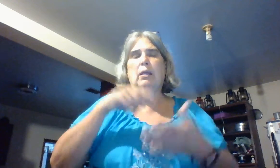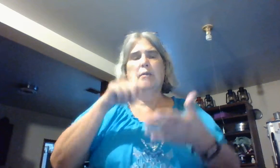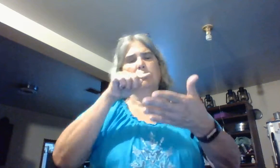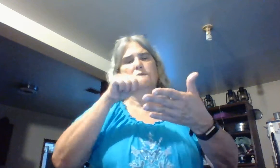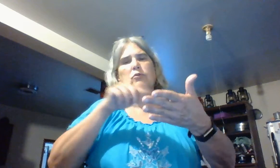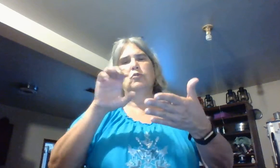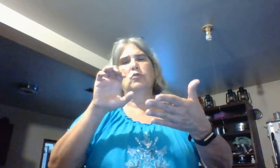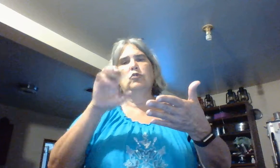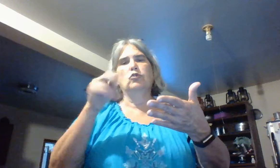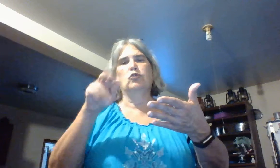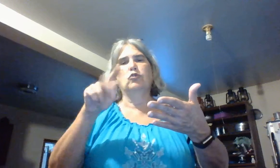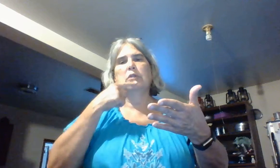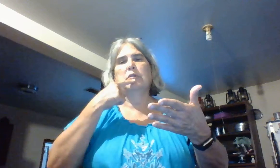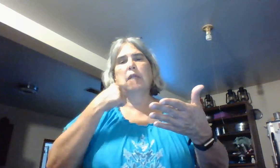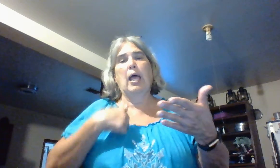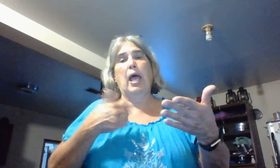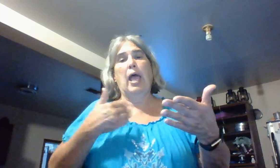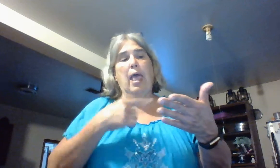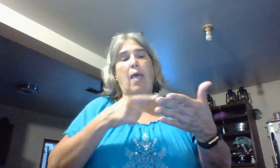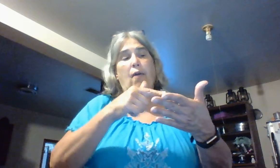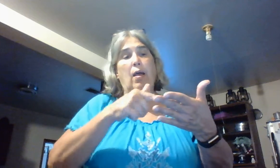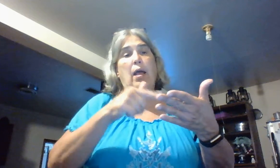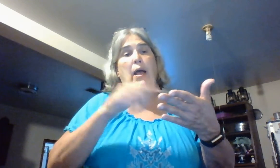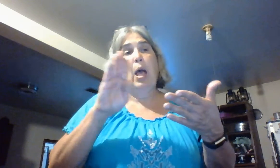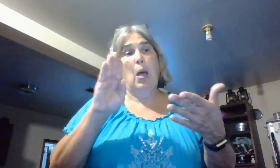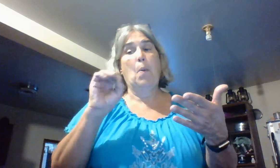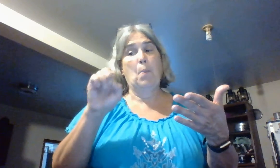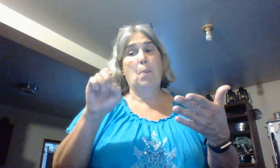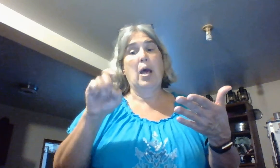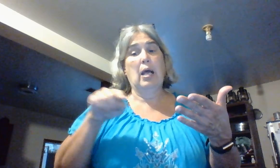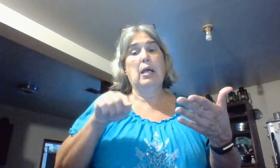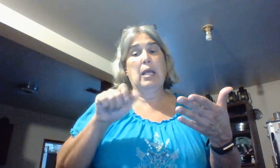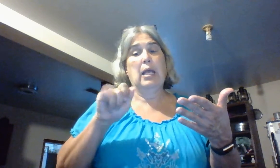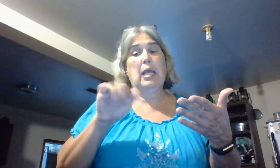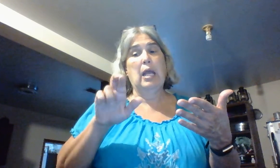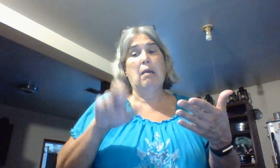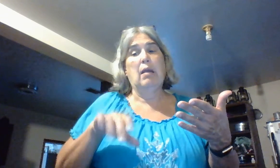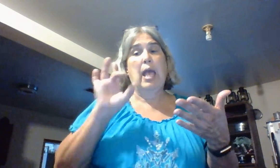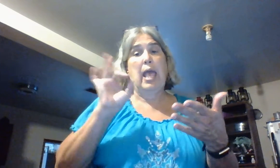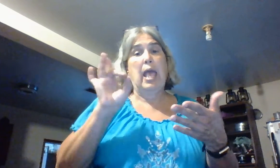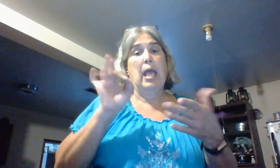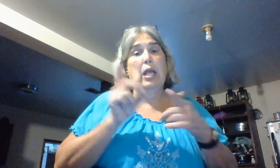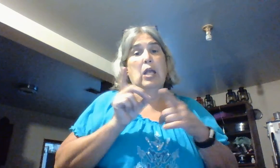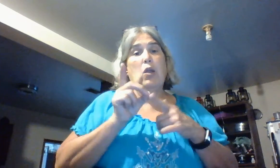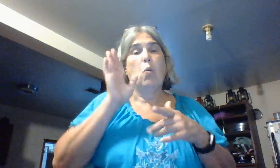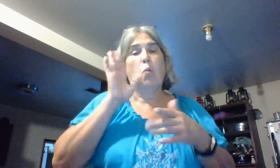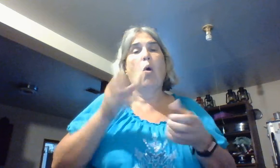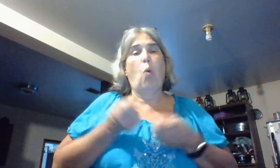chart, it says that if I have this box of air at 80 degrees, it will hold